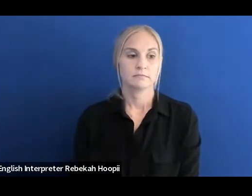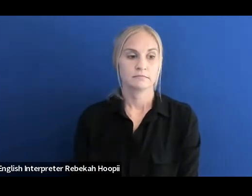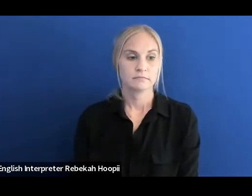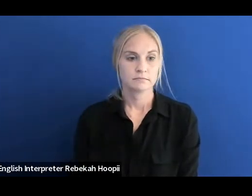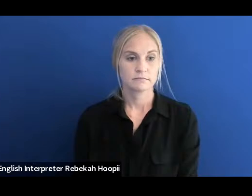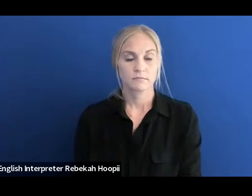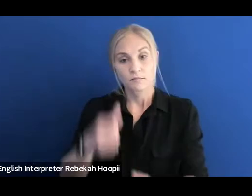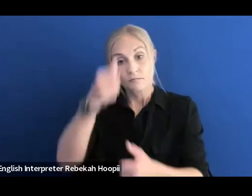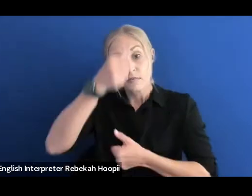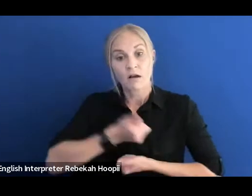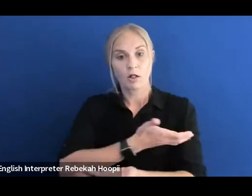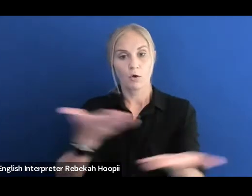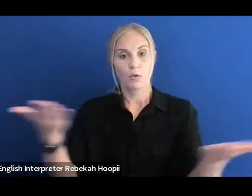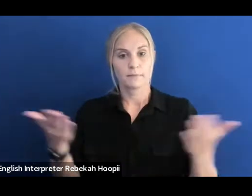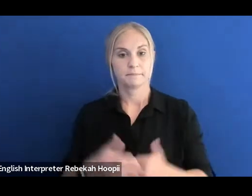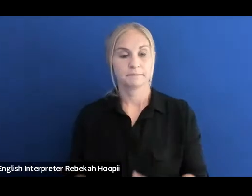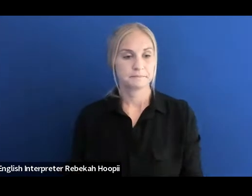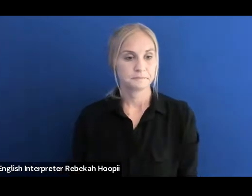Aloha.